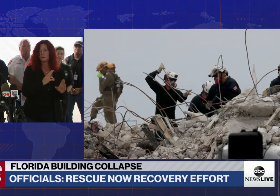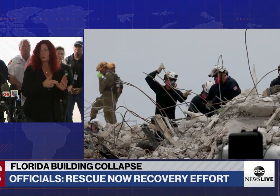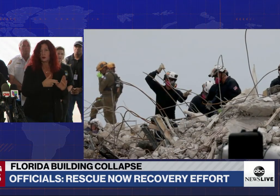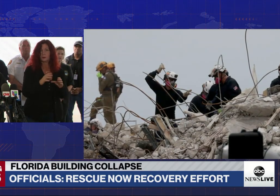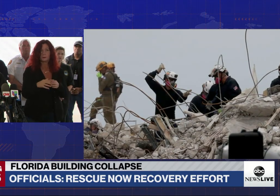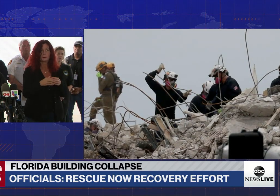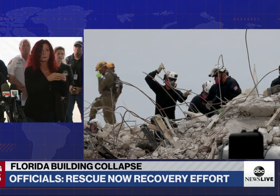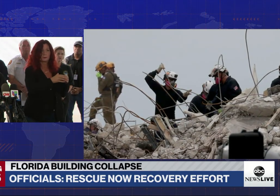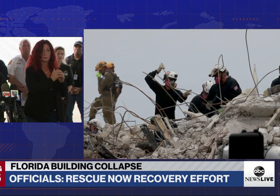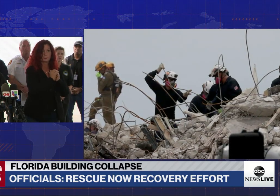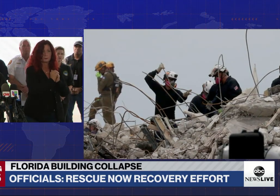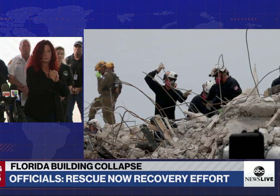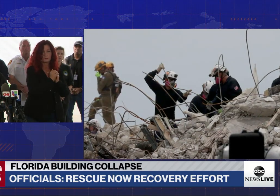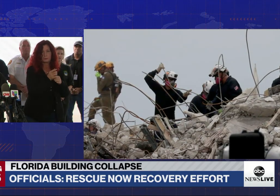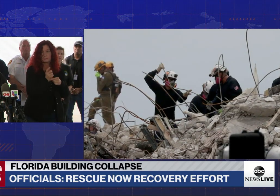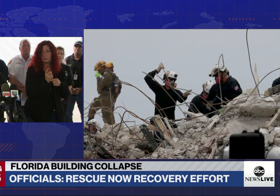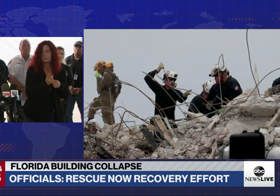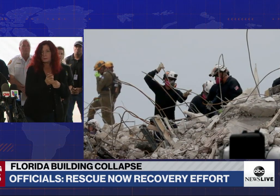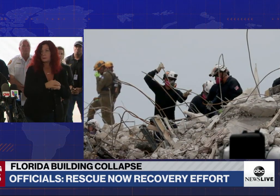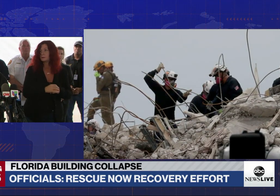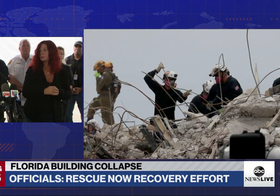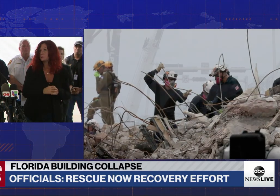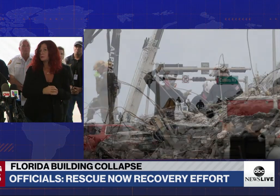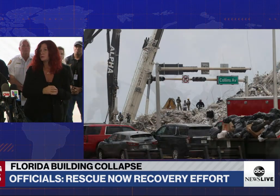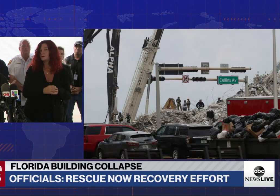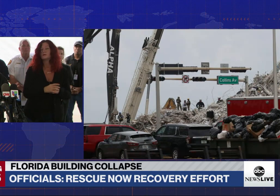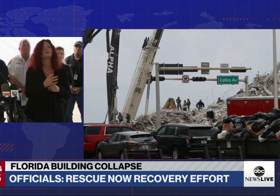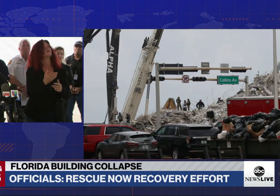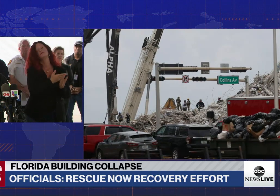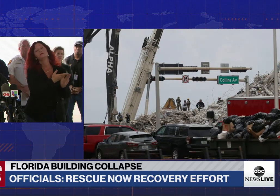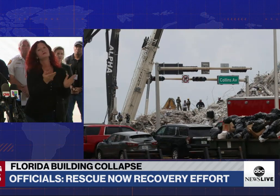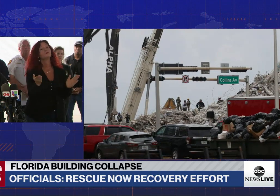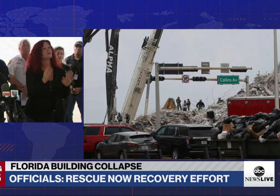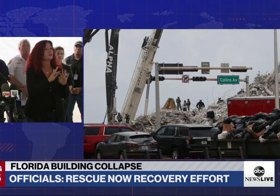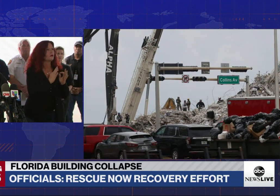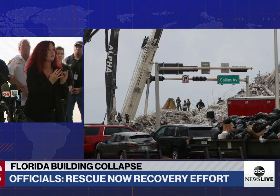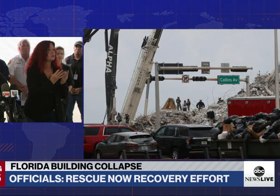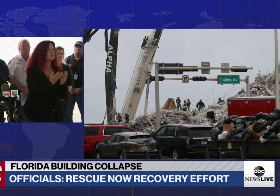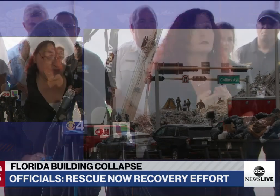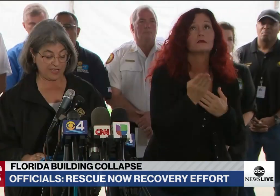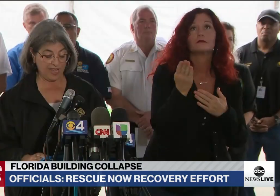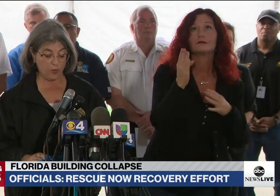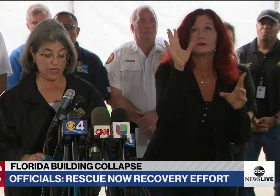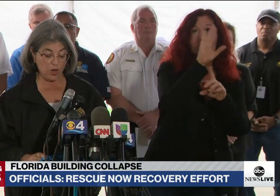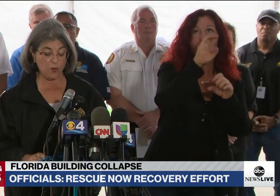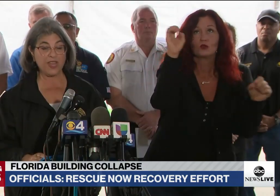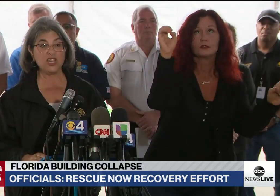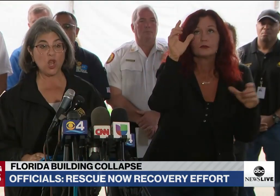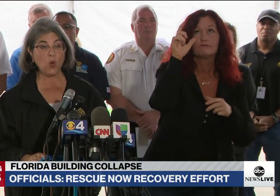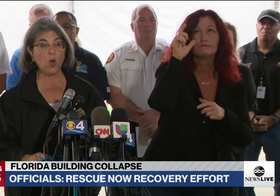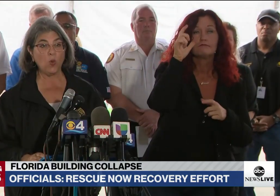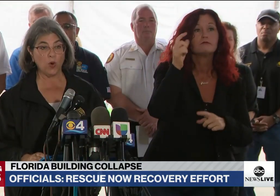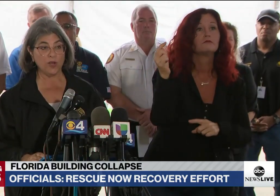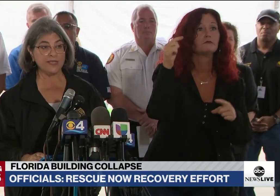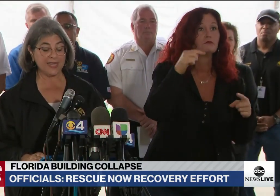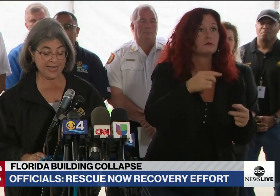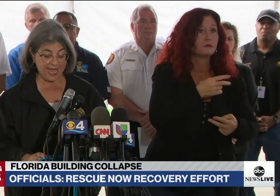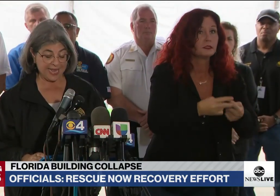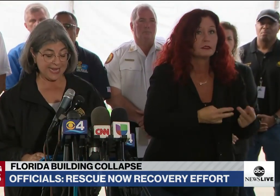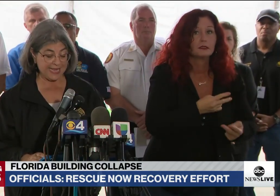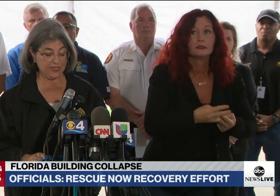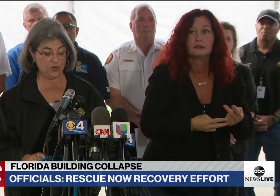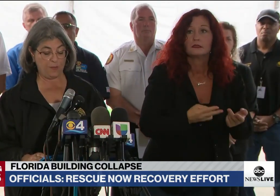To the families, to the president, and to the president who said when he visited Surfside, we know that no